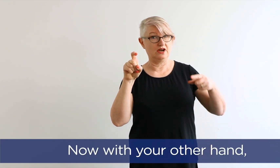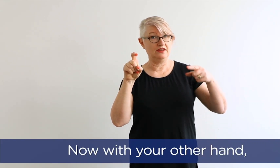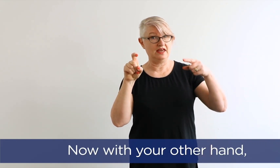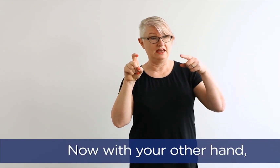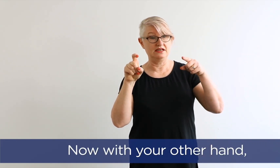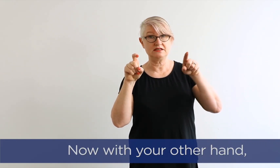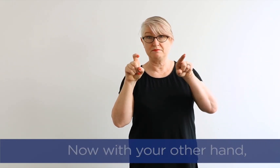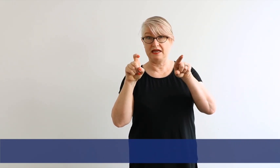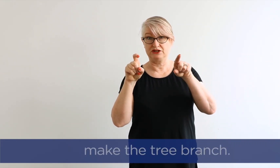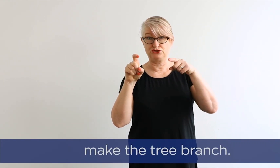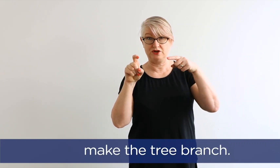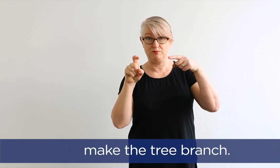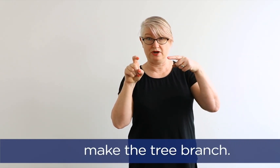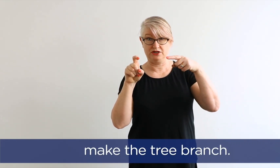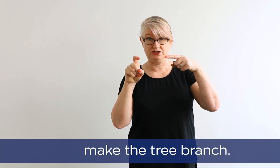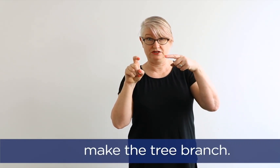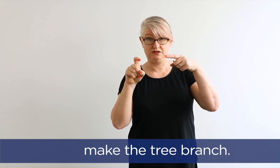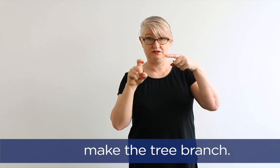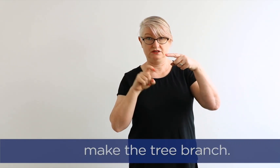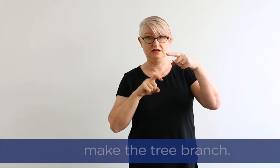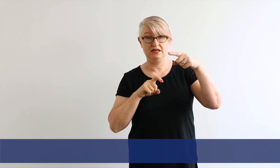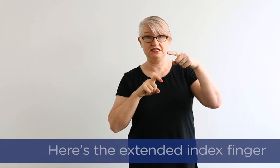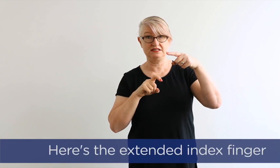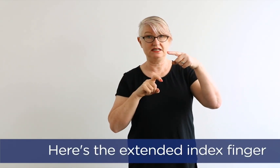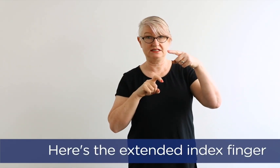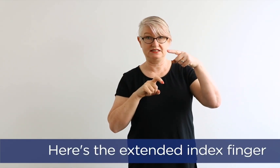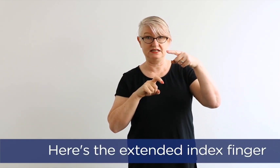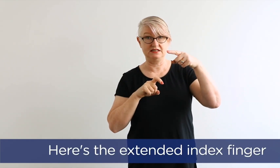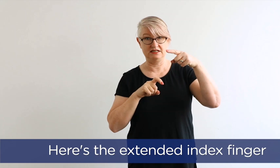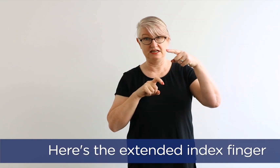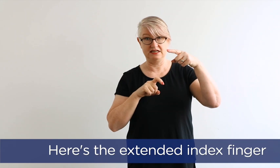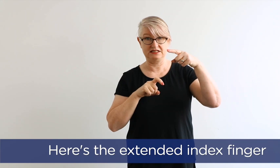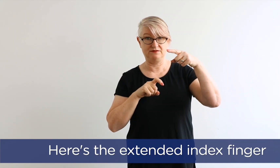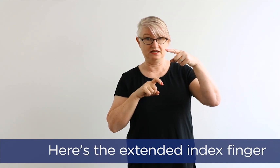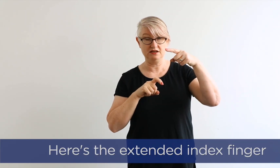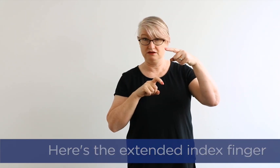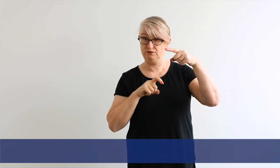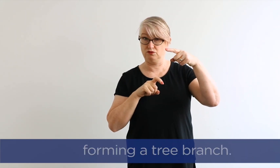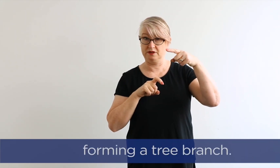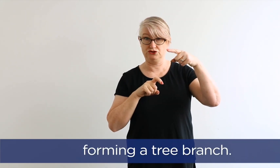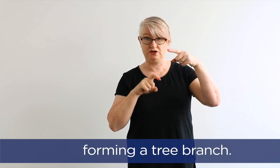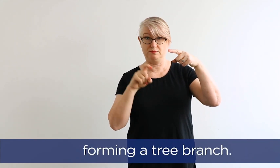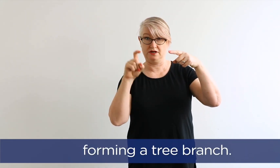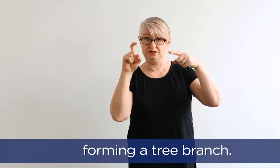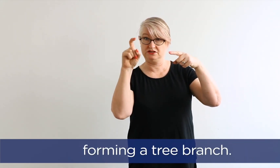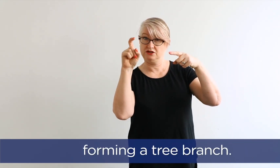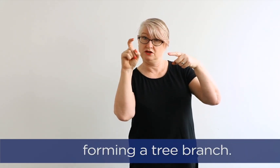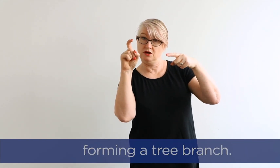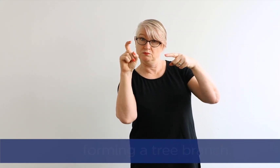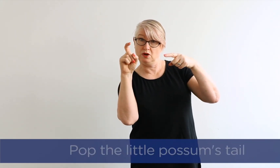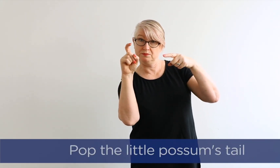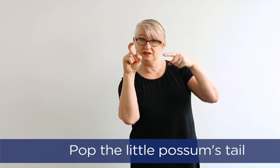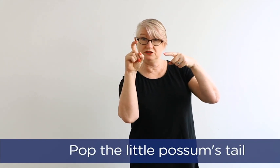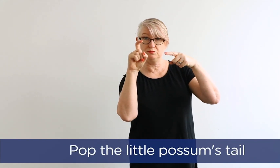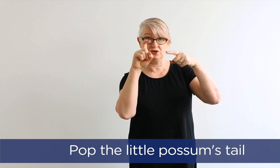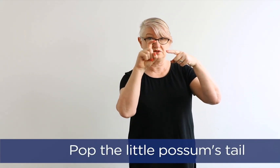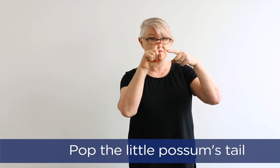other hand, make the tree branch. Here's the extended index finger forming a tree branch. Pop the little possum's